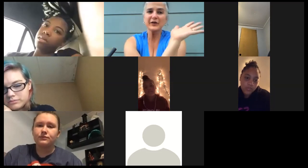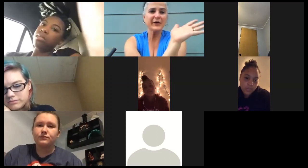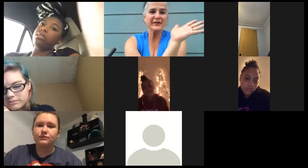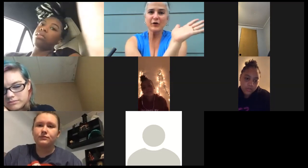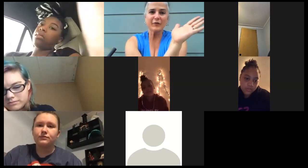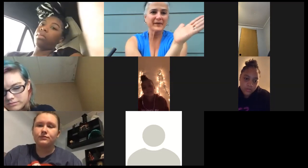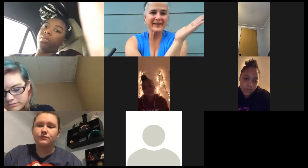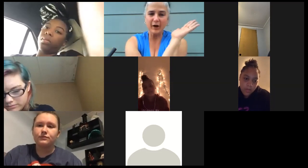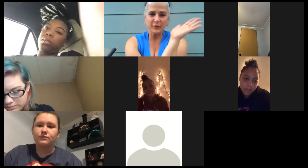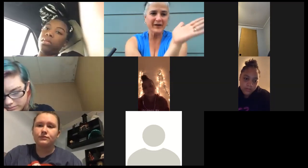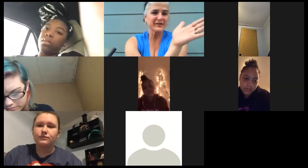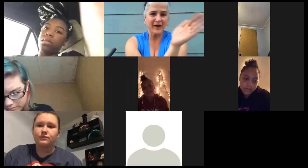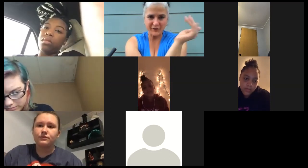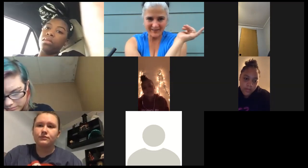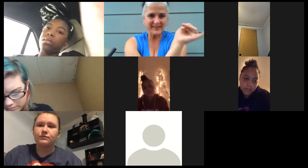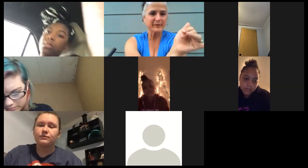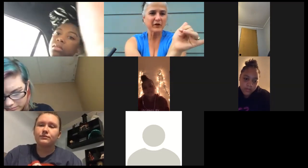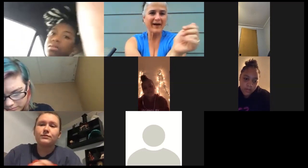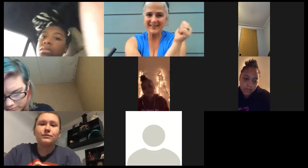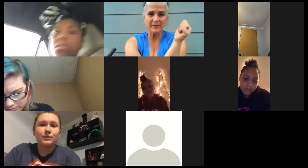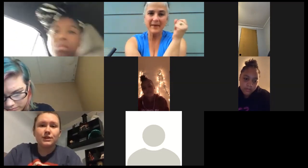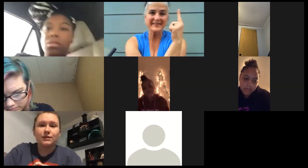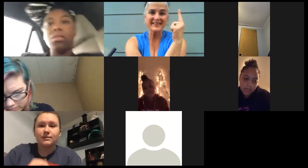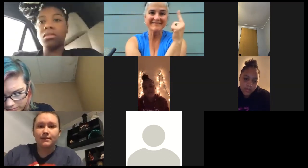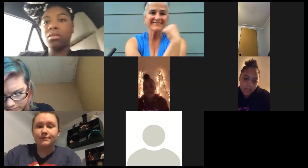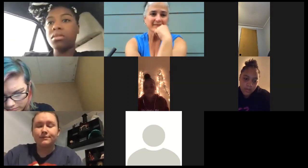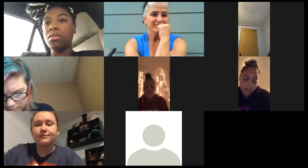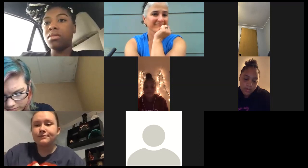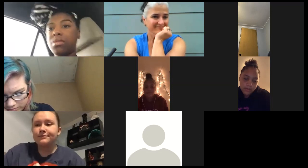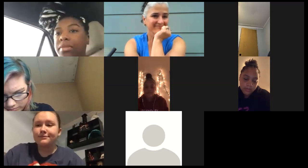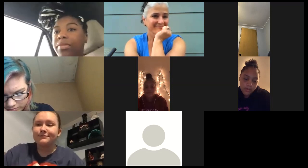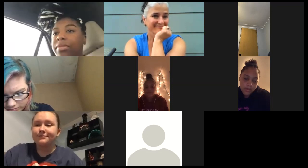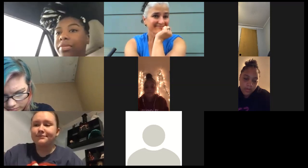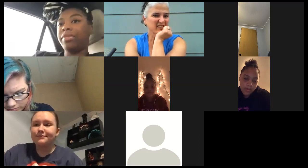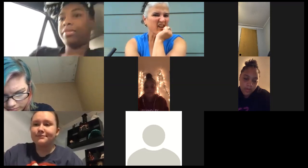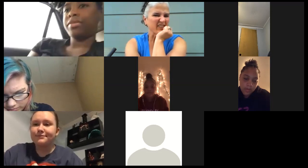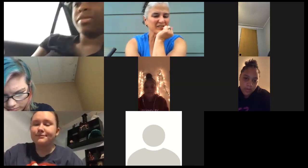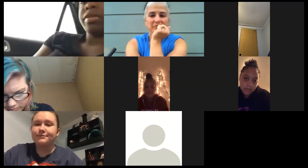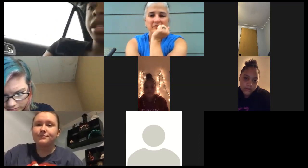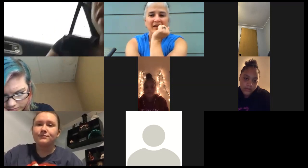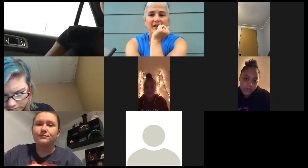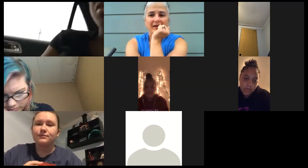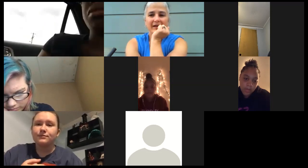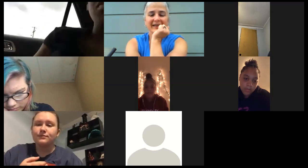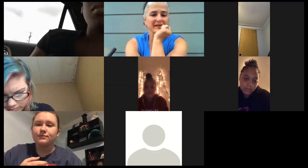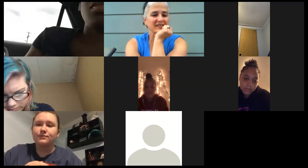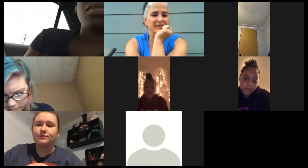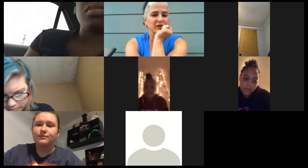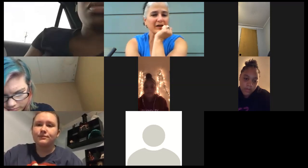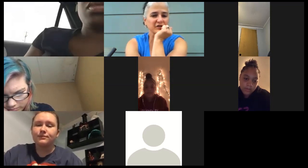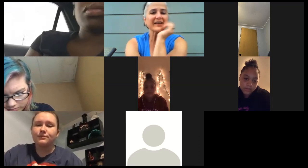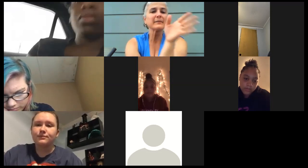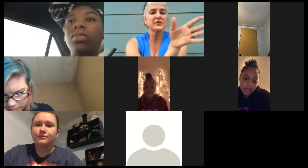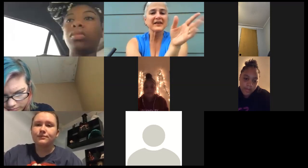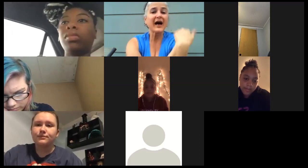Anastasia, you get credit, girl, for being on the way to the doctor and sticking with class. That's amazing. Love it. Thank you. Anybody else